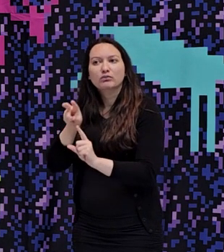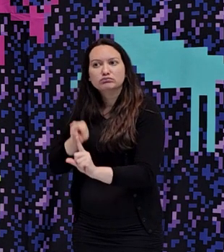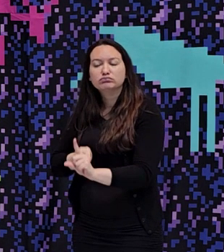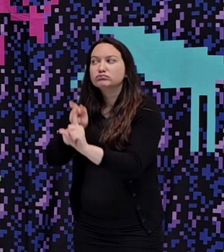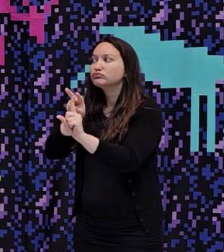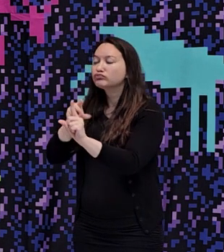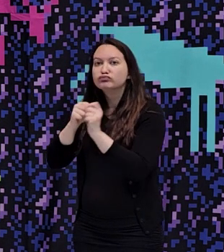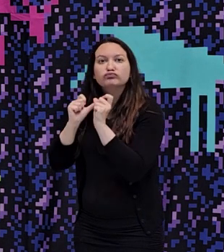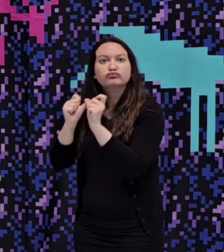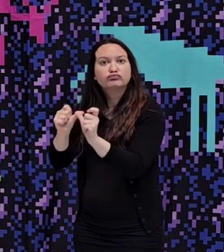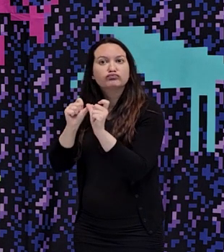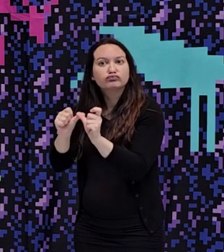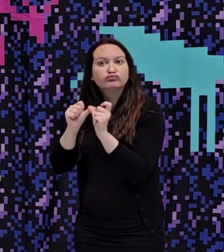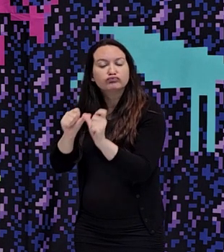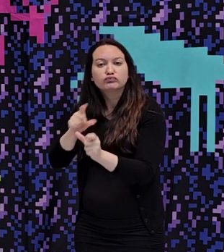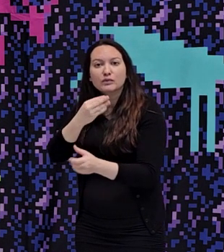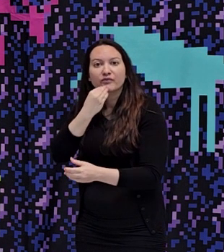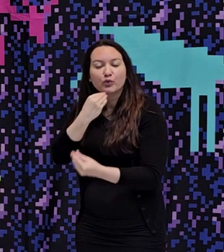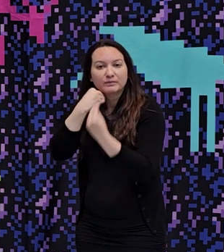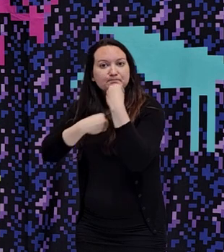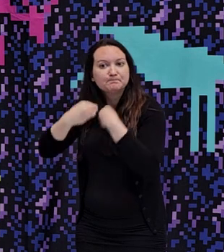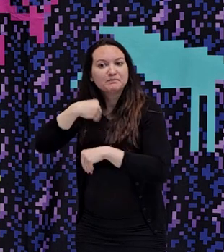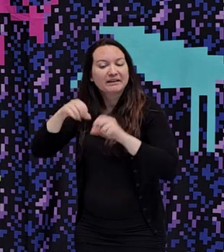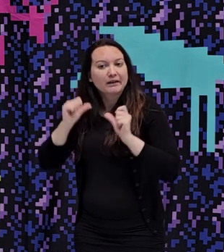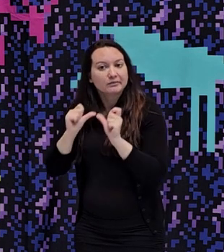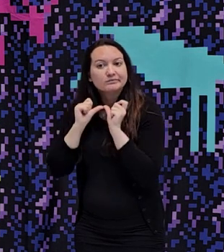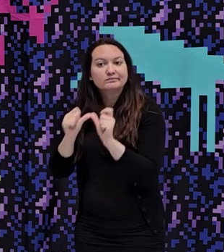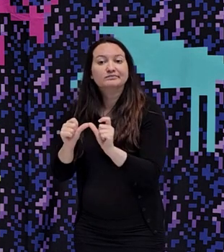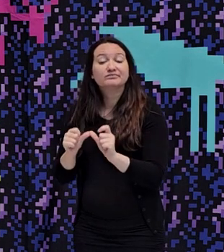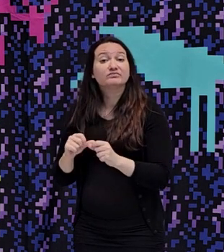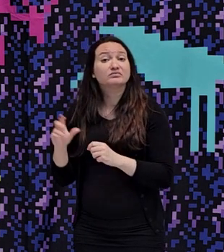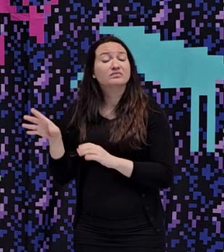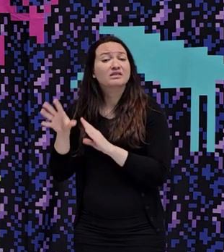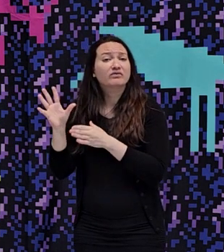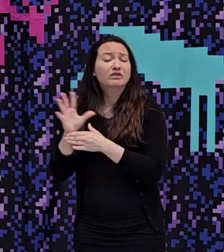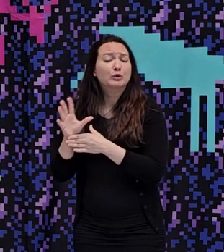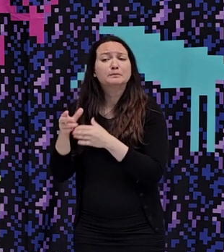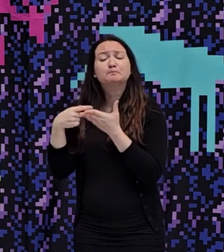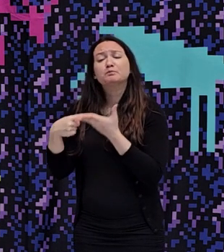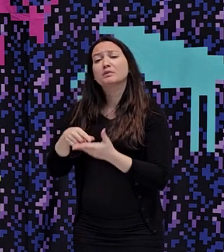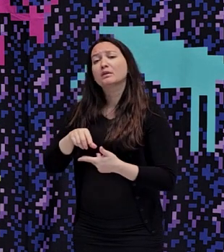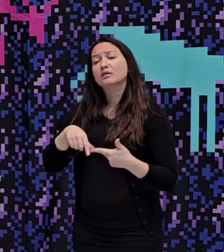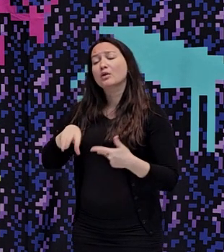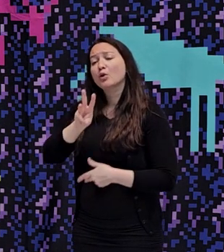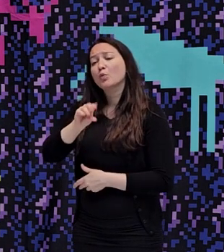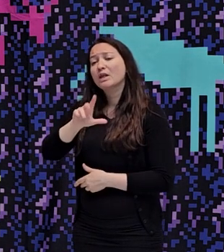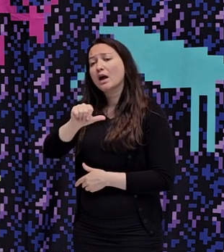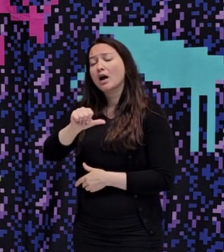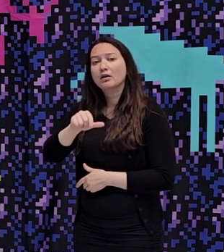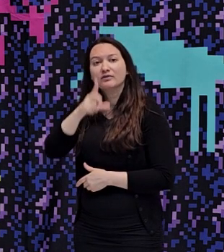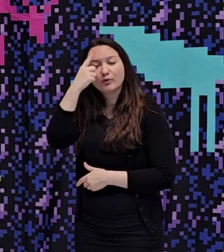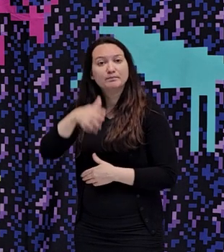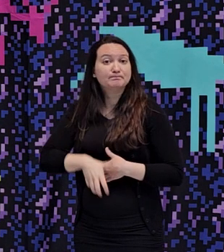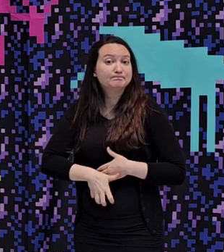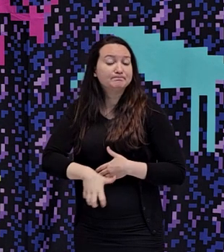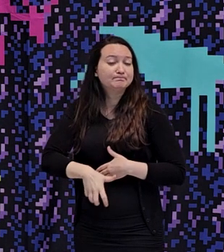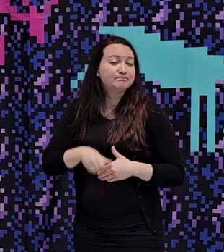This video also discusses Willa as a fertility icon and critiques the European naming of the figure as Venus,